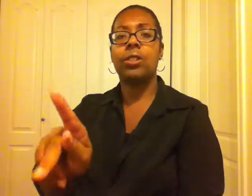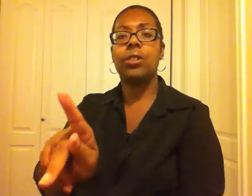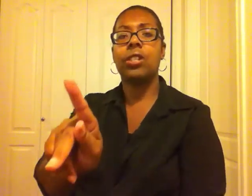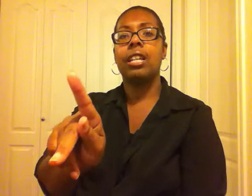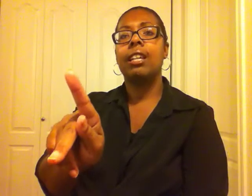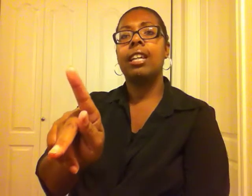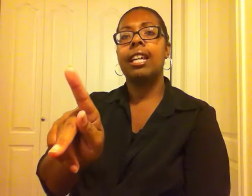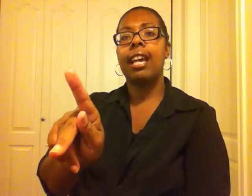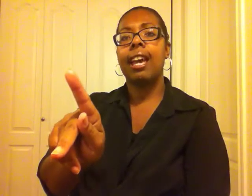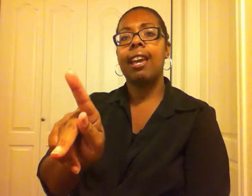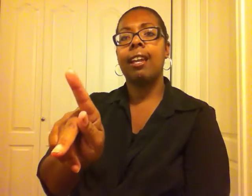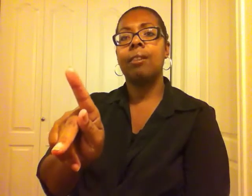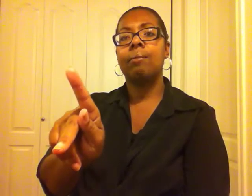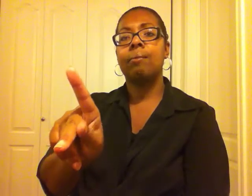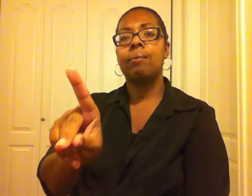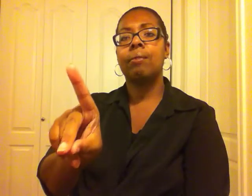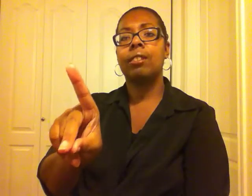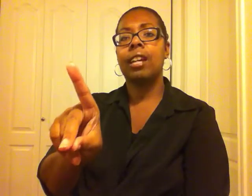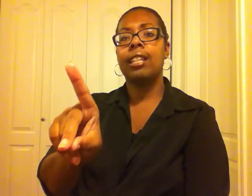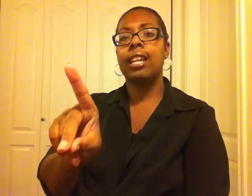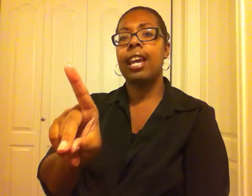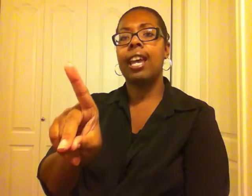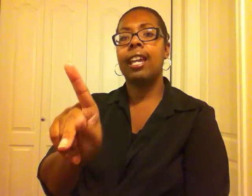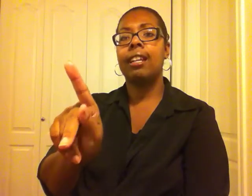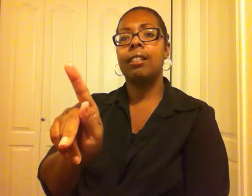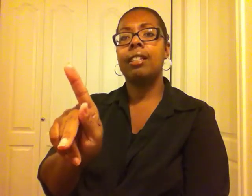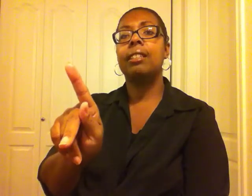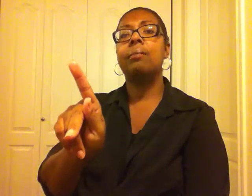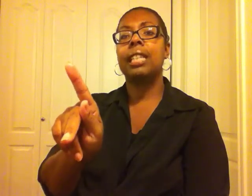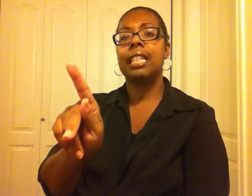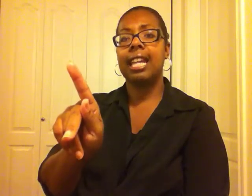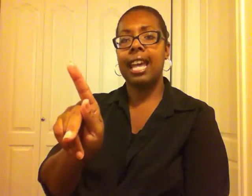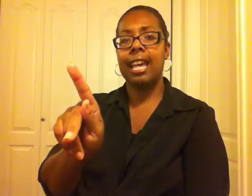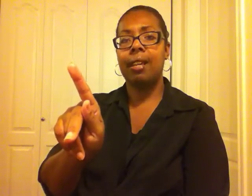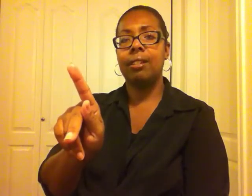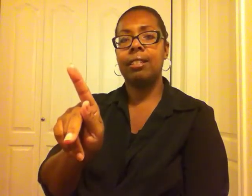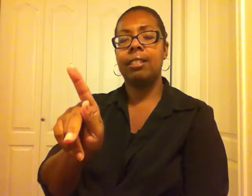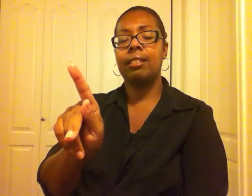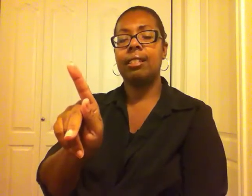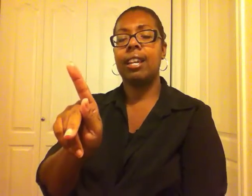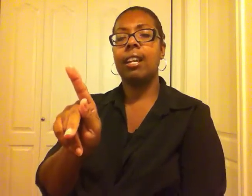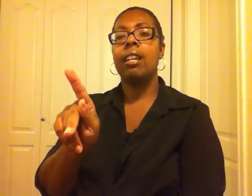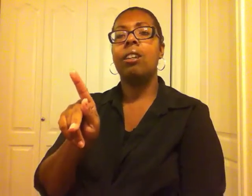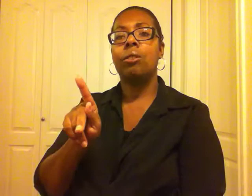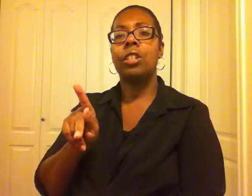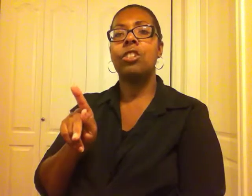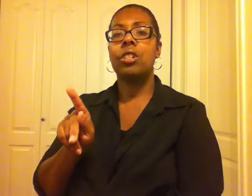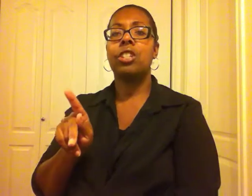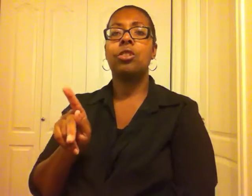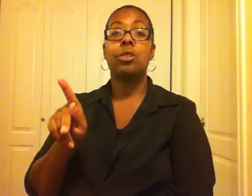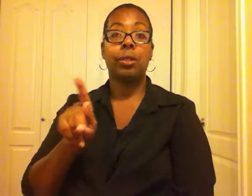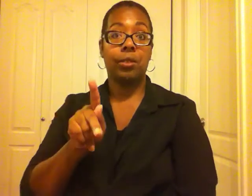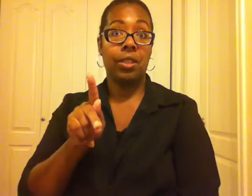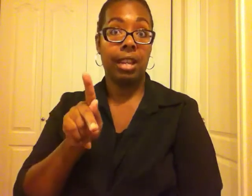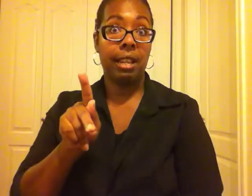fingers. K. Not K, but K. Okay? We're going to show you a little trick with that